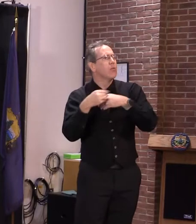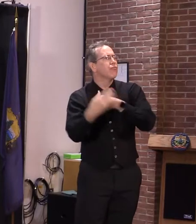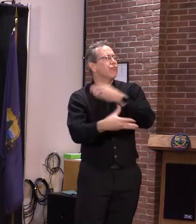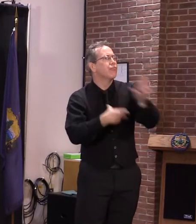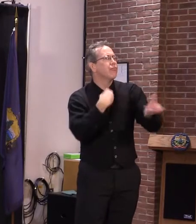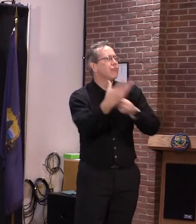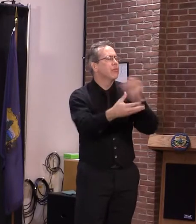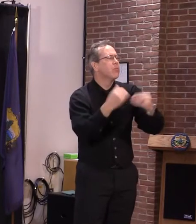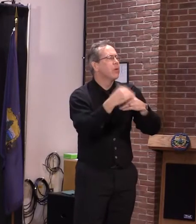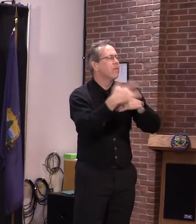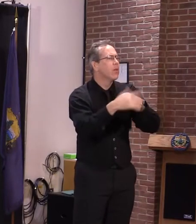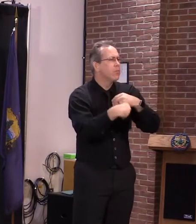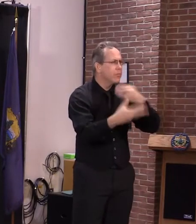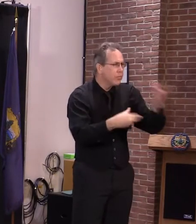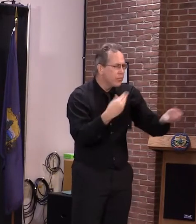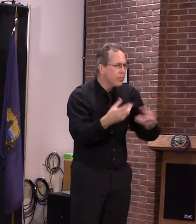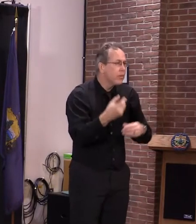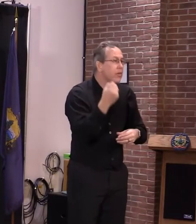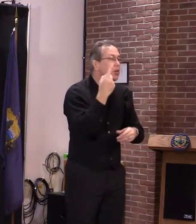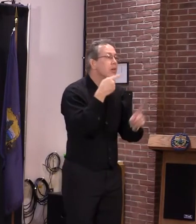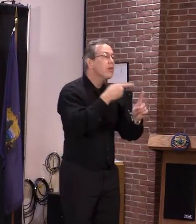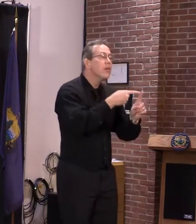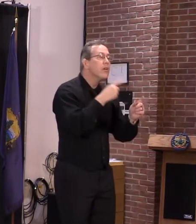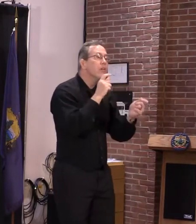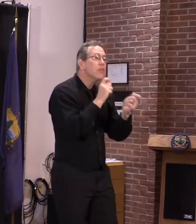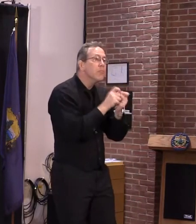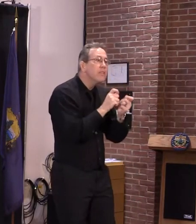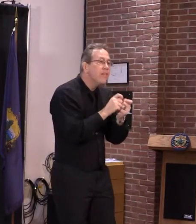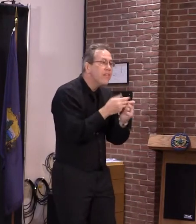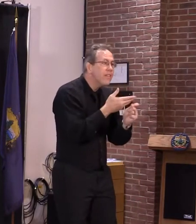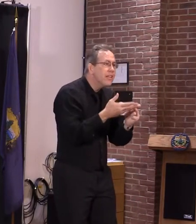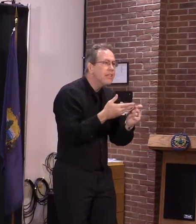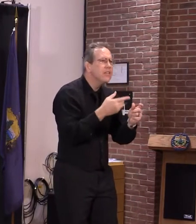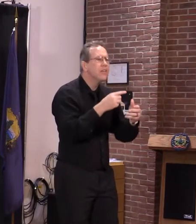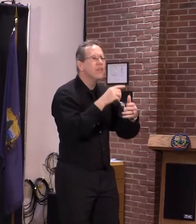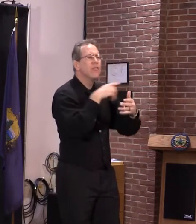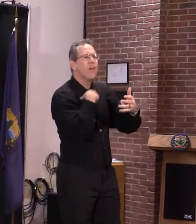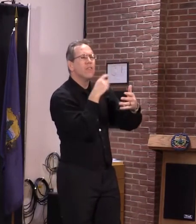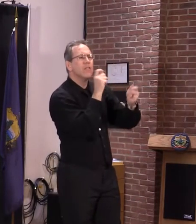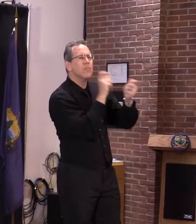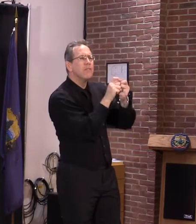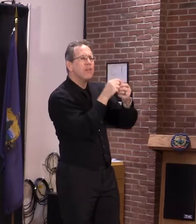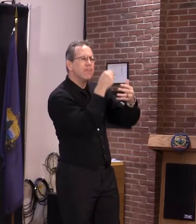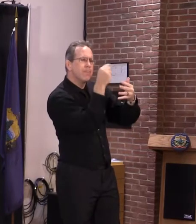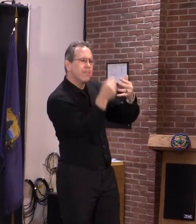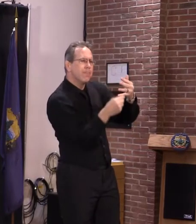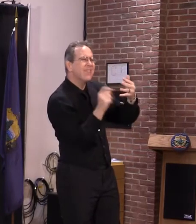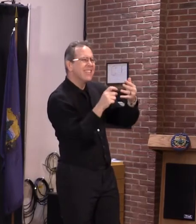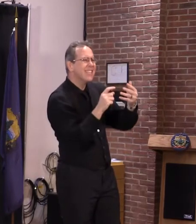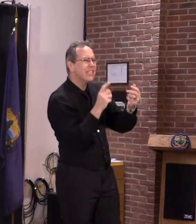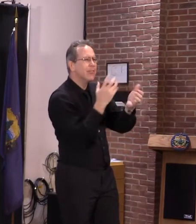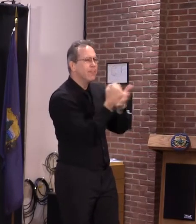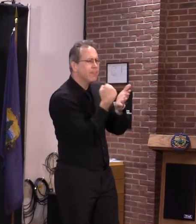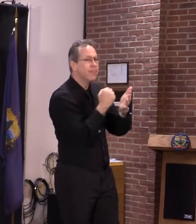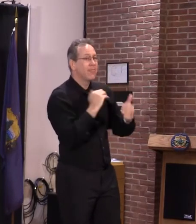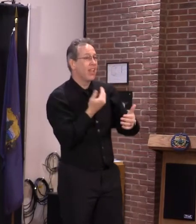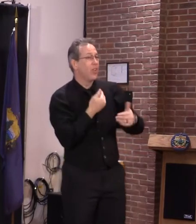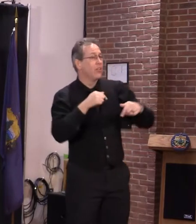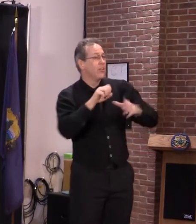is tied to specific protocols that are founded in our revised guidance at the state level for isolation and